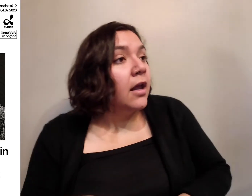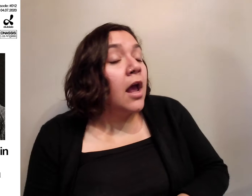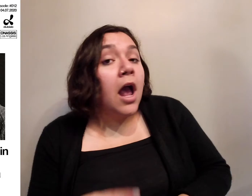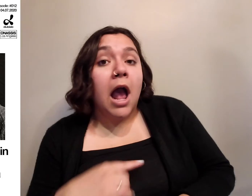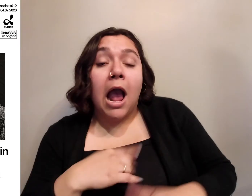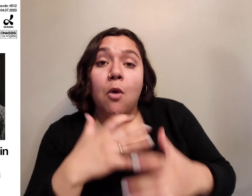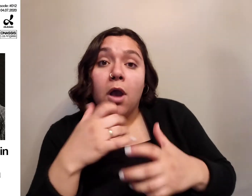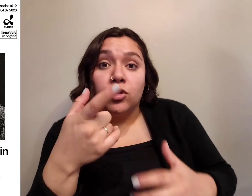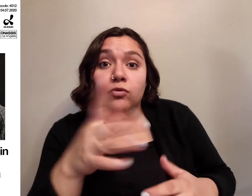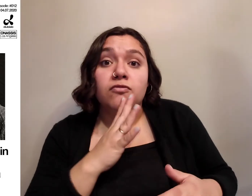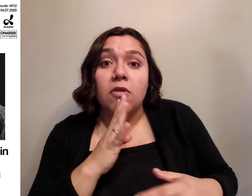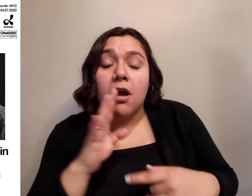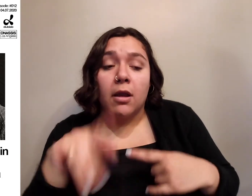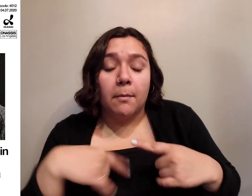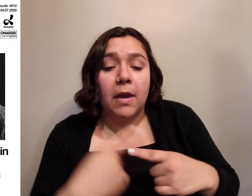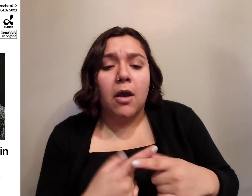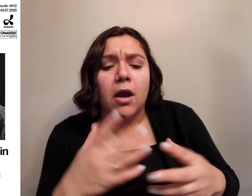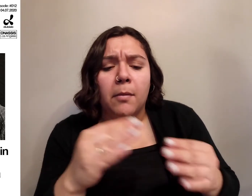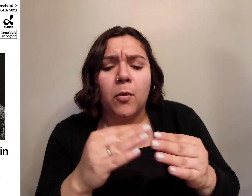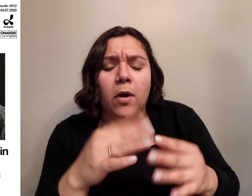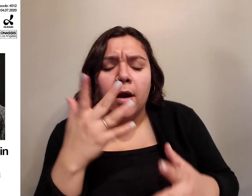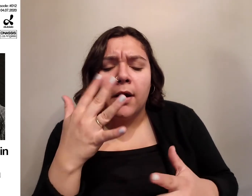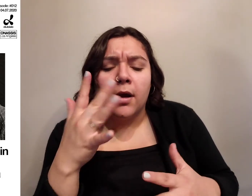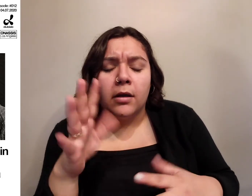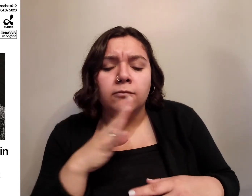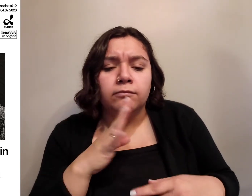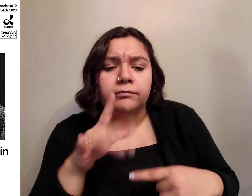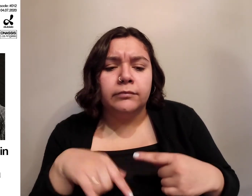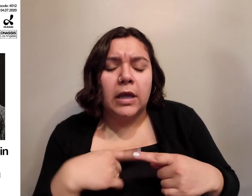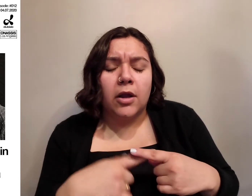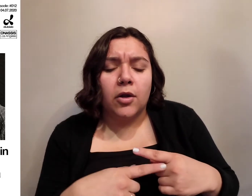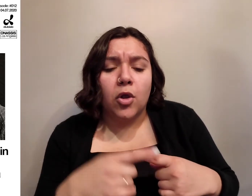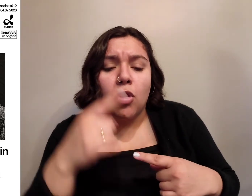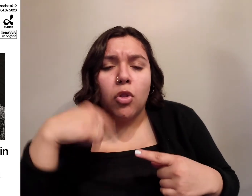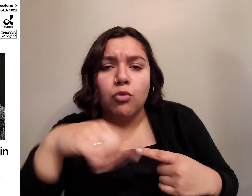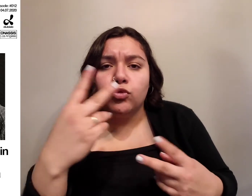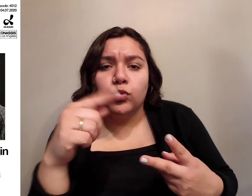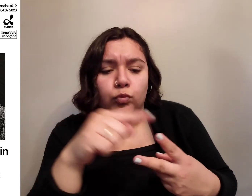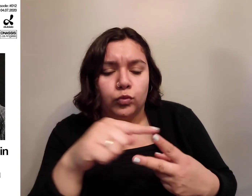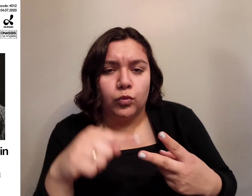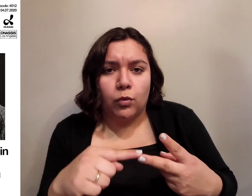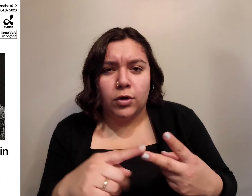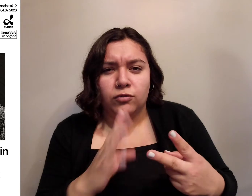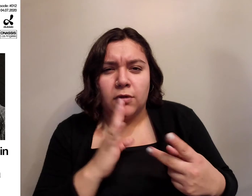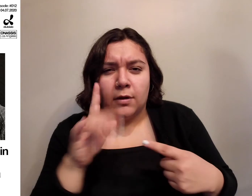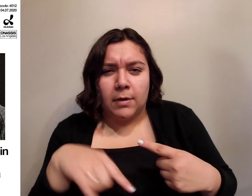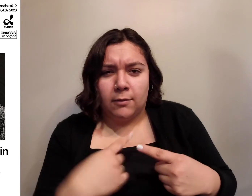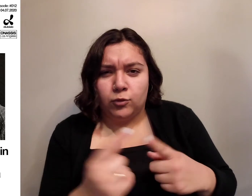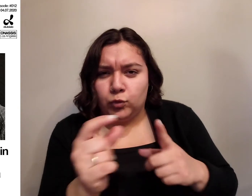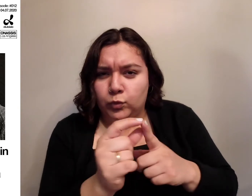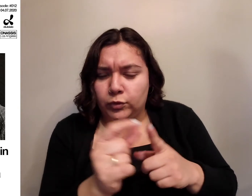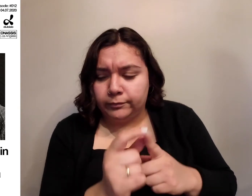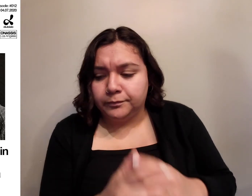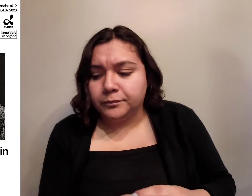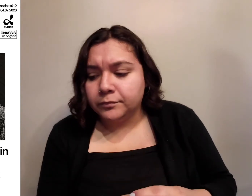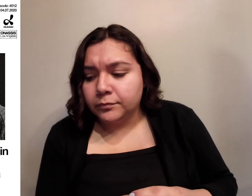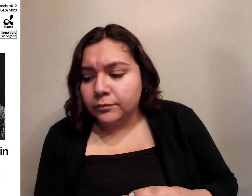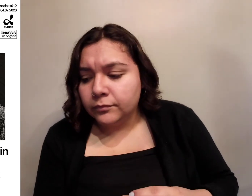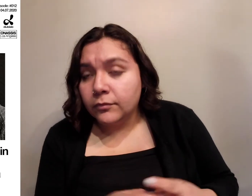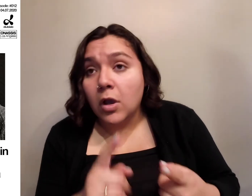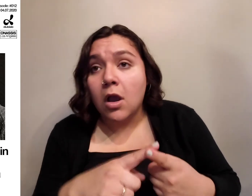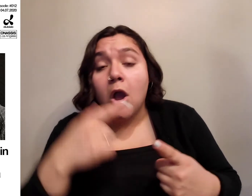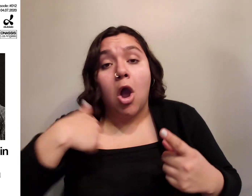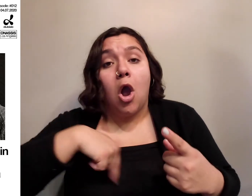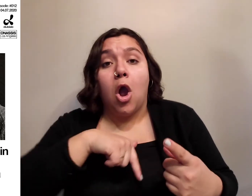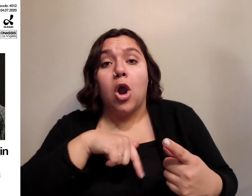I want you to talk more about that those two words you uttered, our